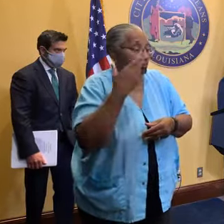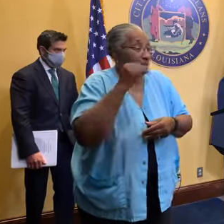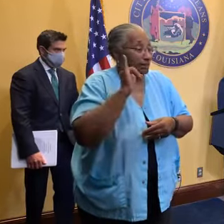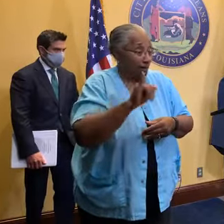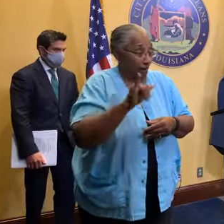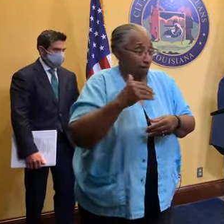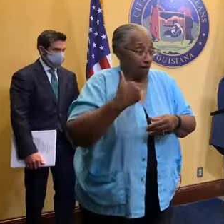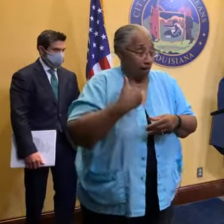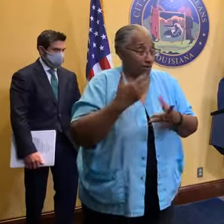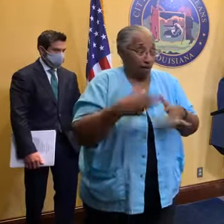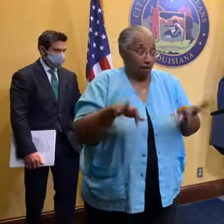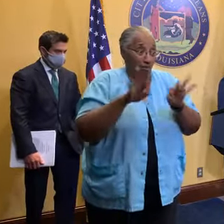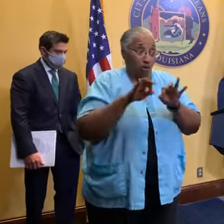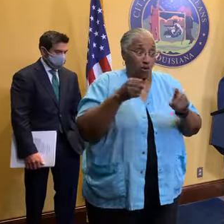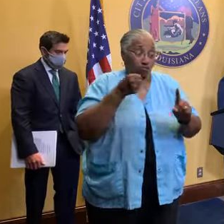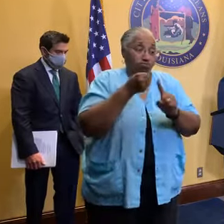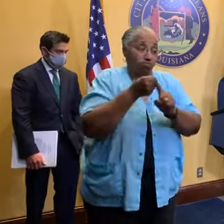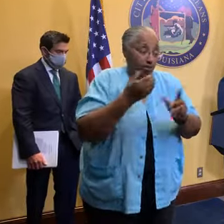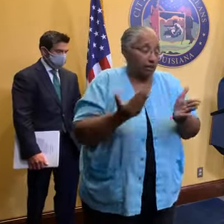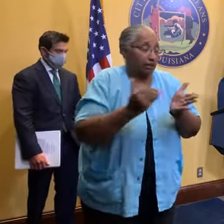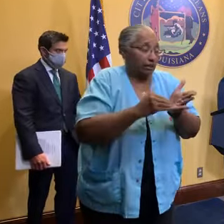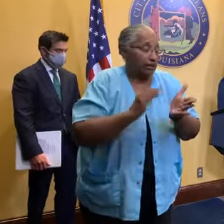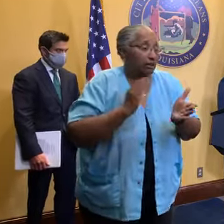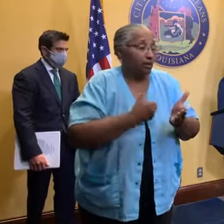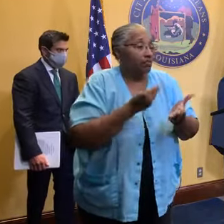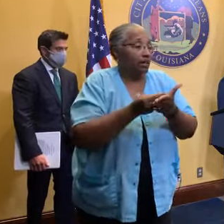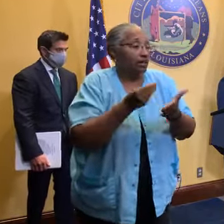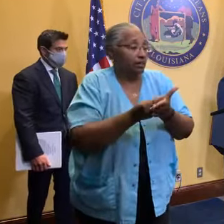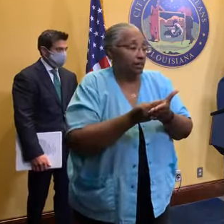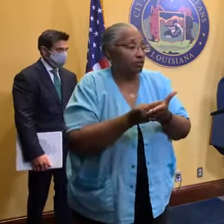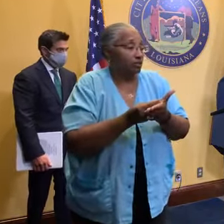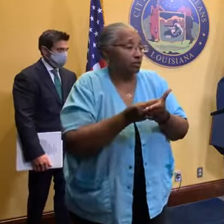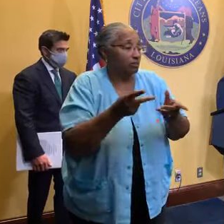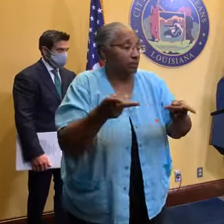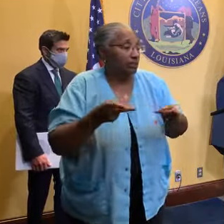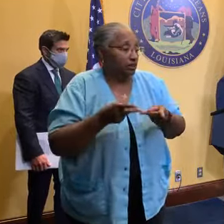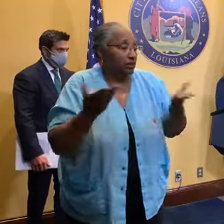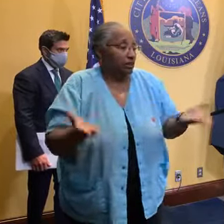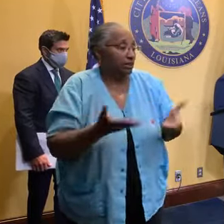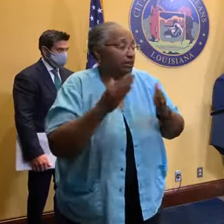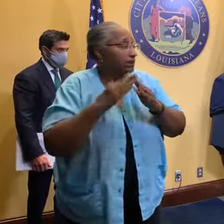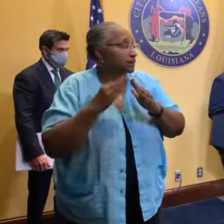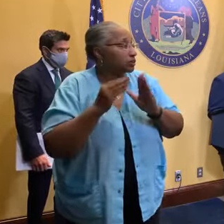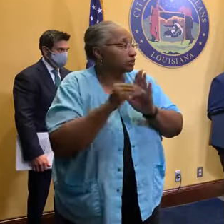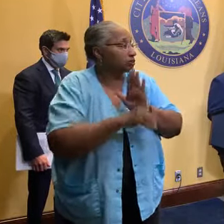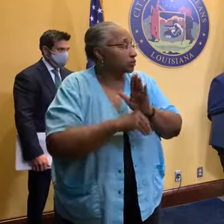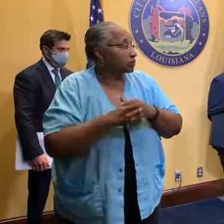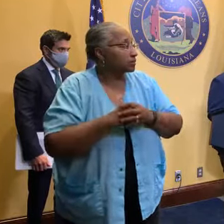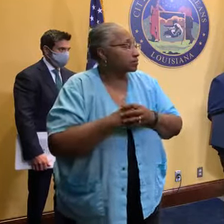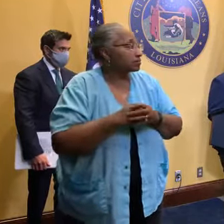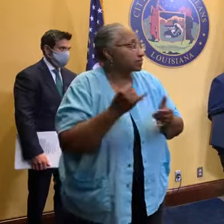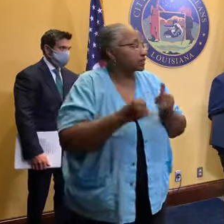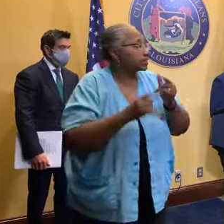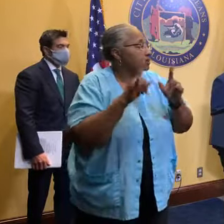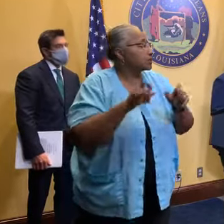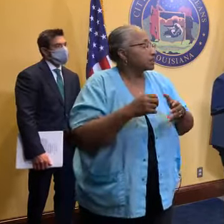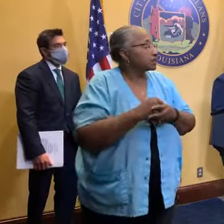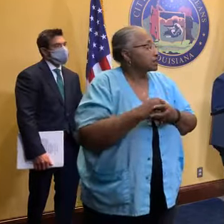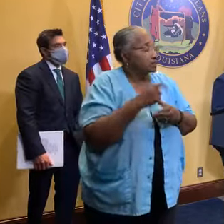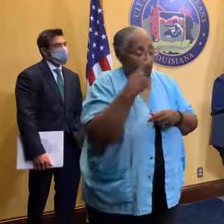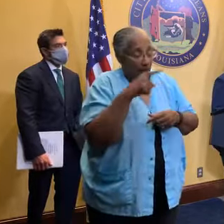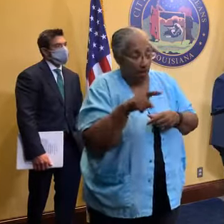more significant impact on our financial position in the city of New Orleans. One last question, if you don't